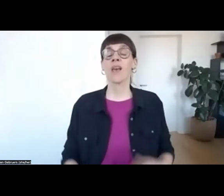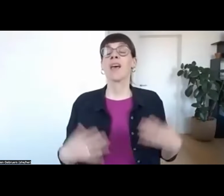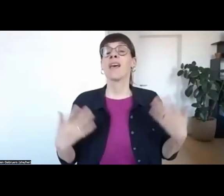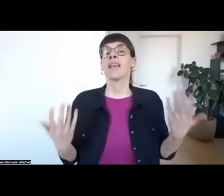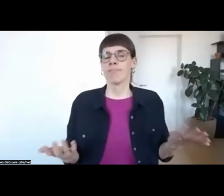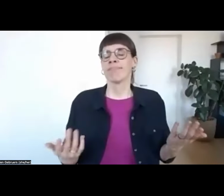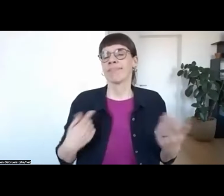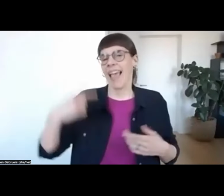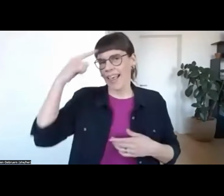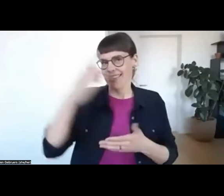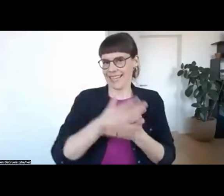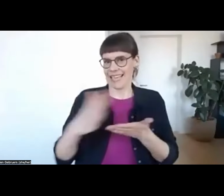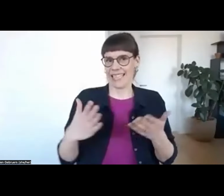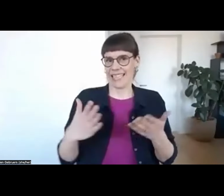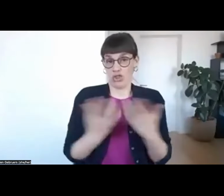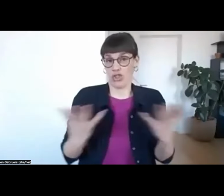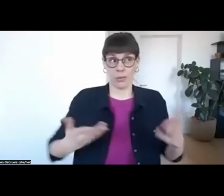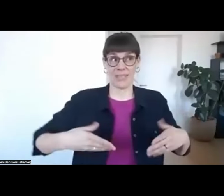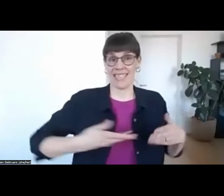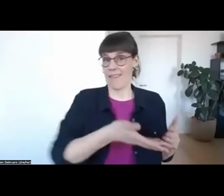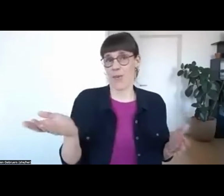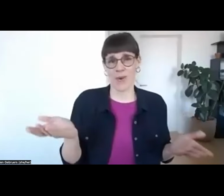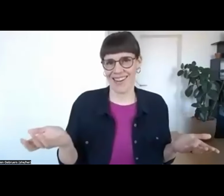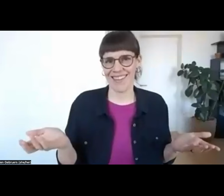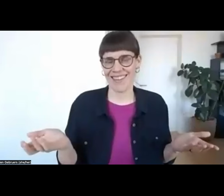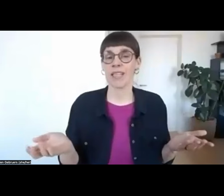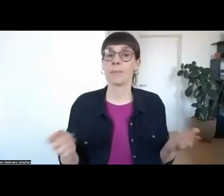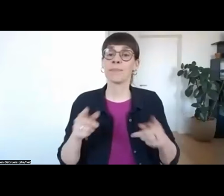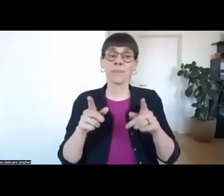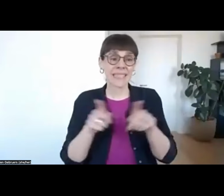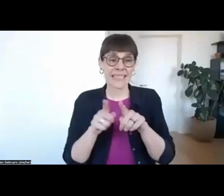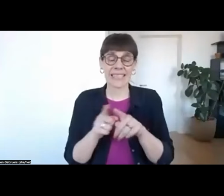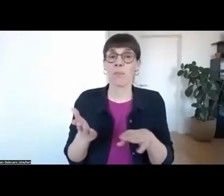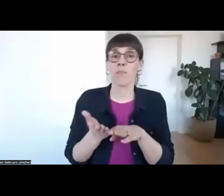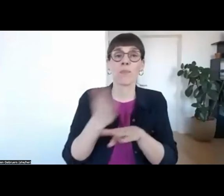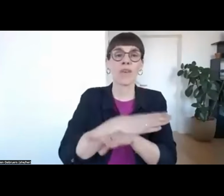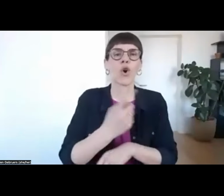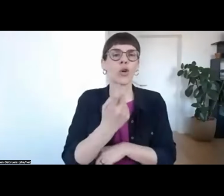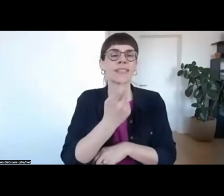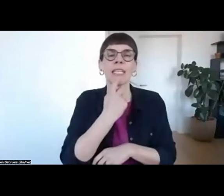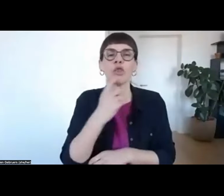this important? I think what's clear is that gender is everywhere.